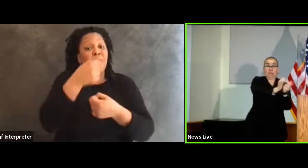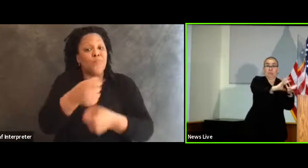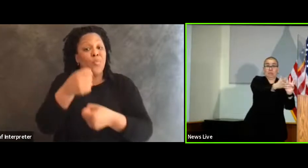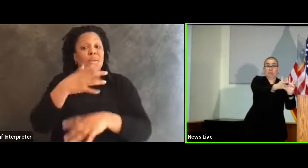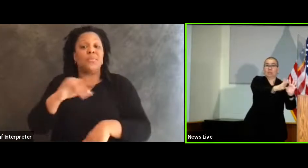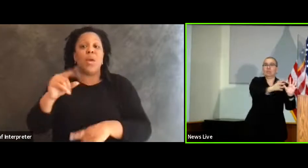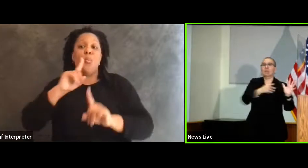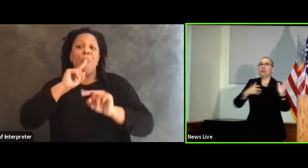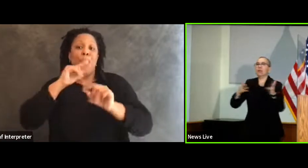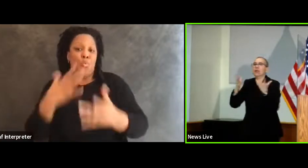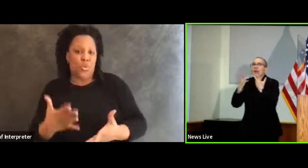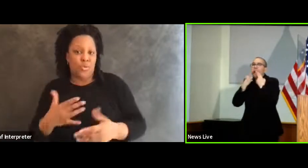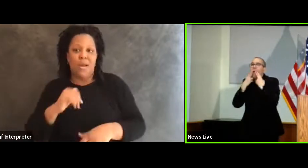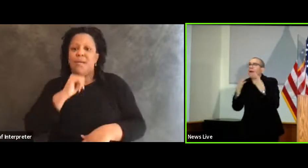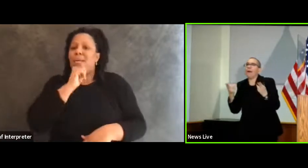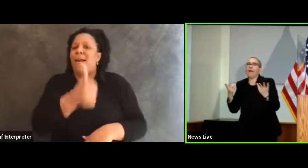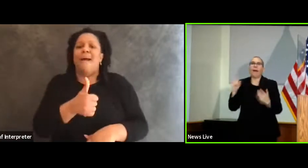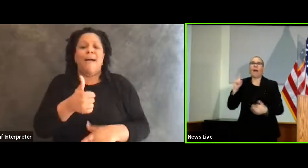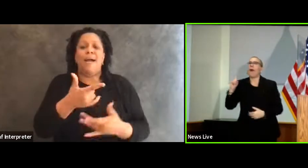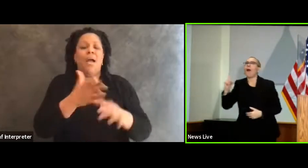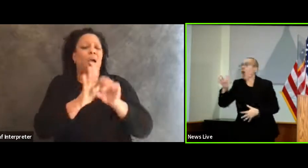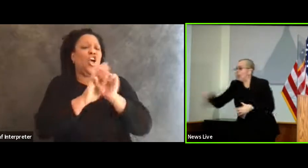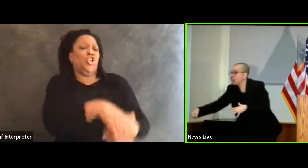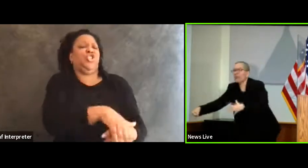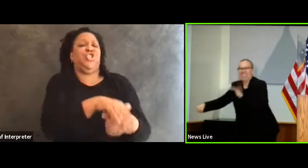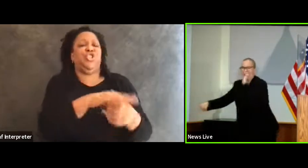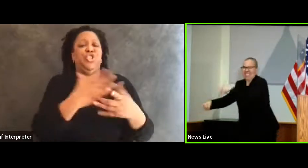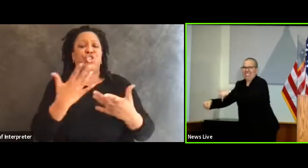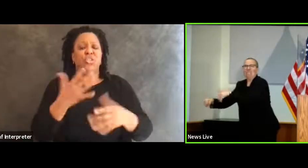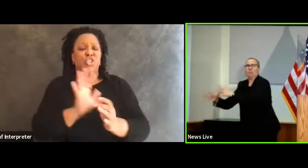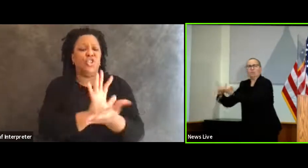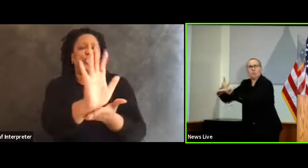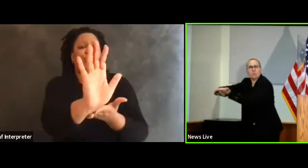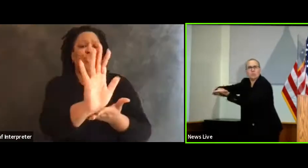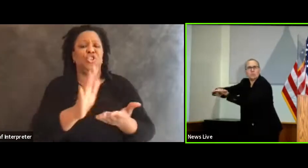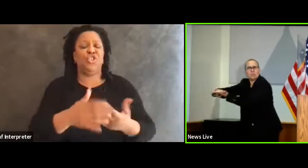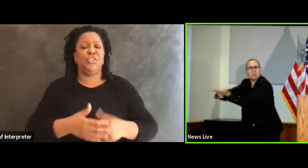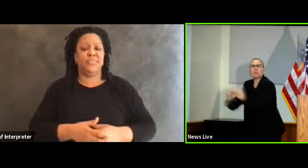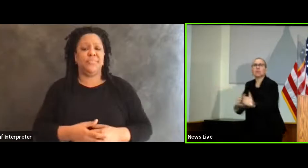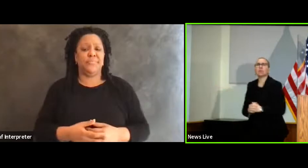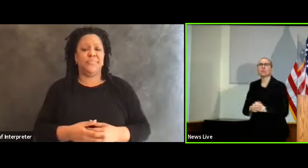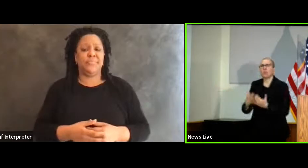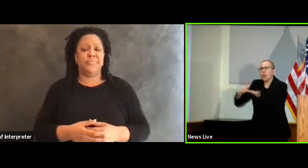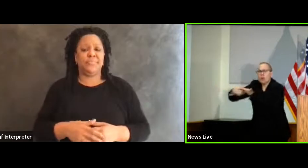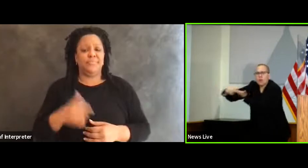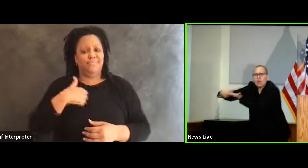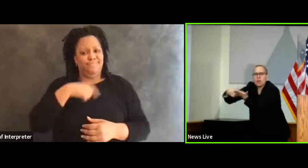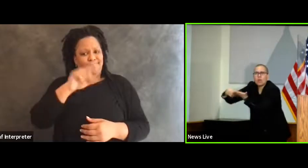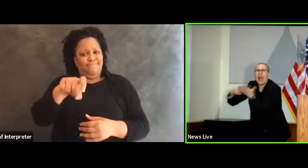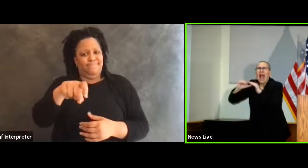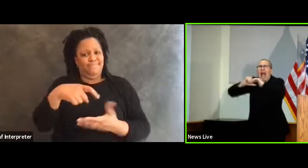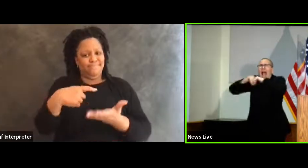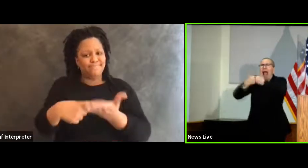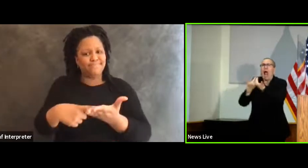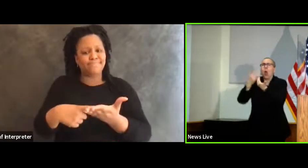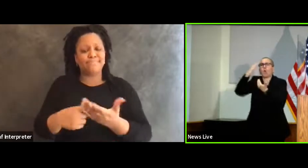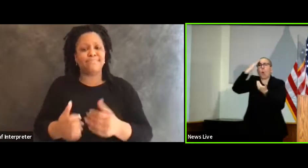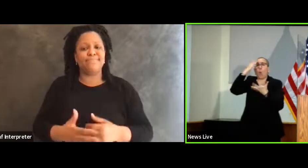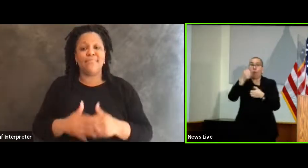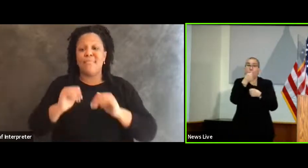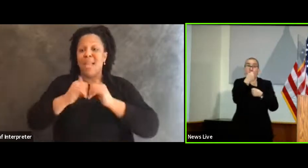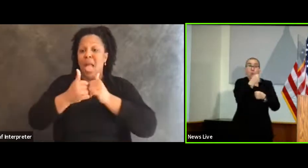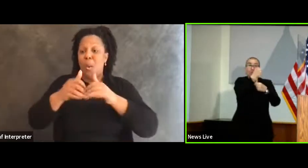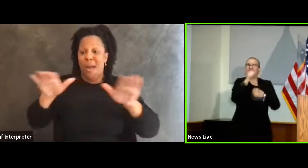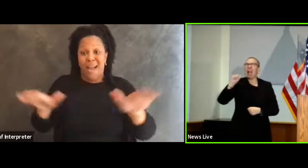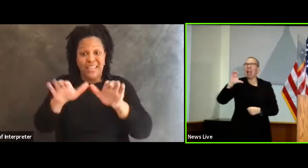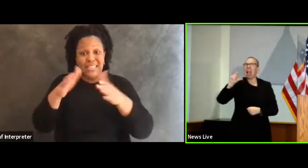anything that suppresses them, and have that conversation of how we can get folks who are activists out there. Because I'll tell you, we're doing after action